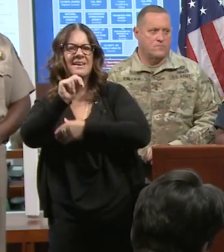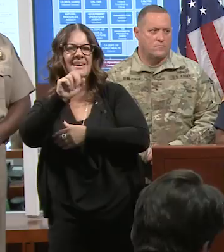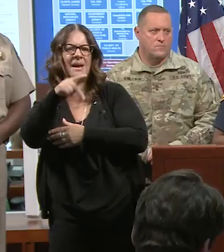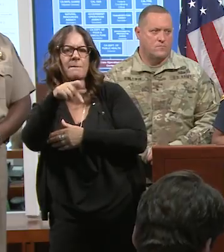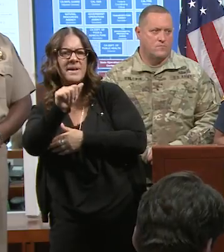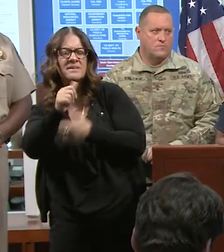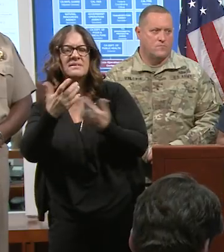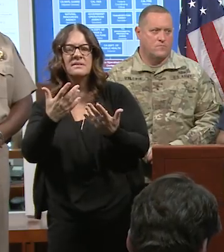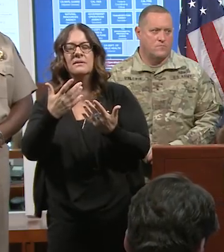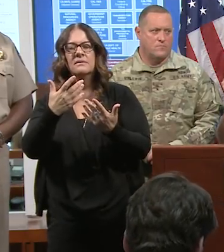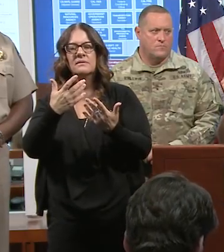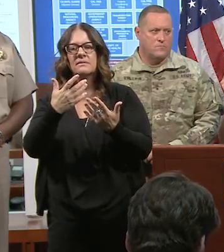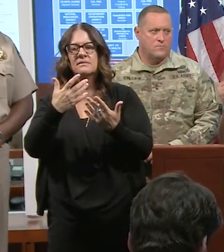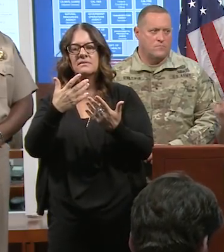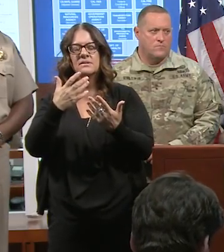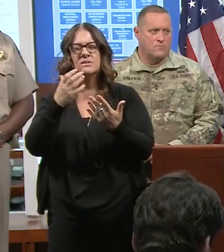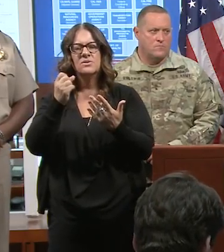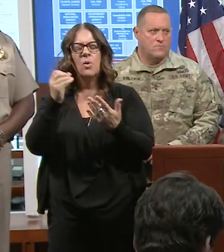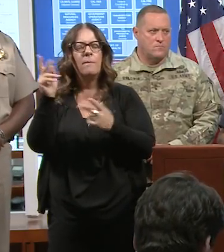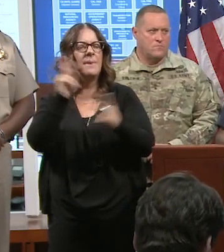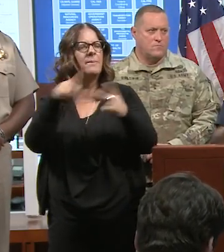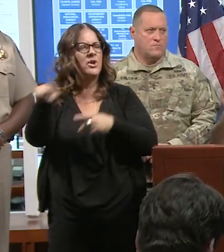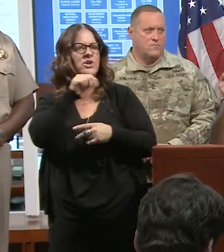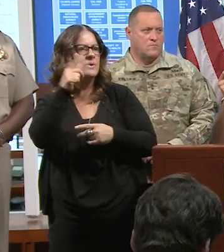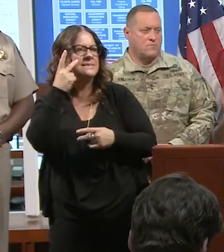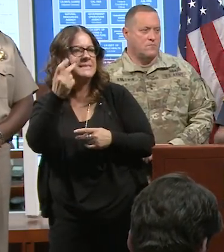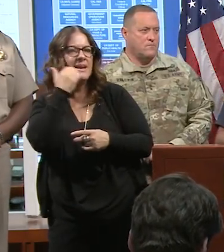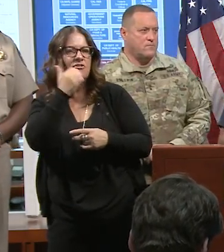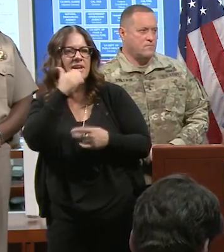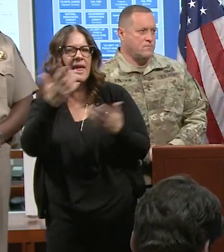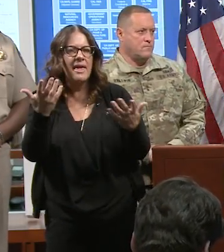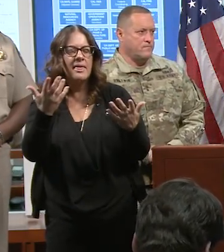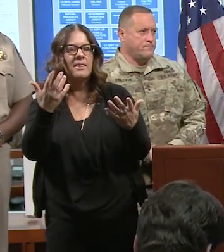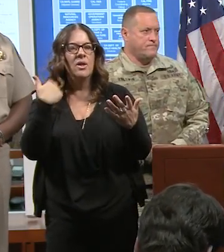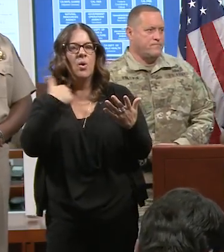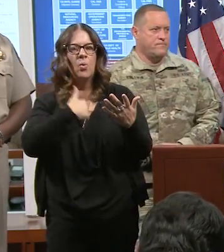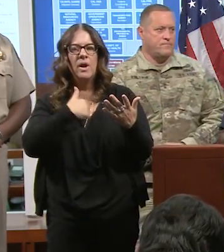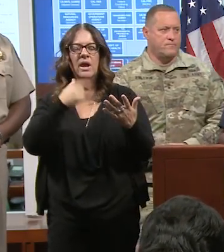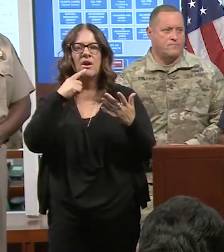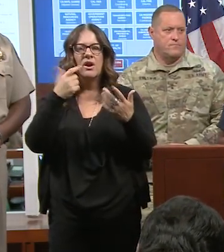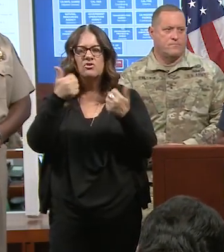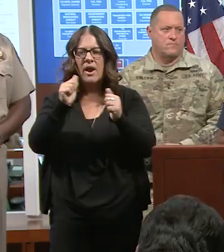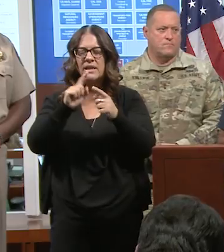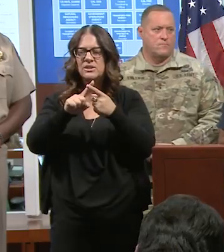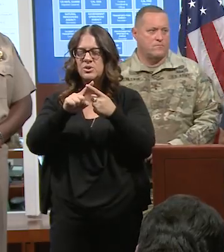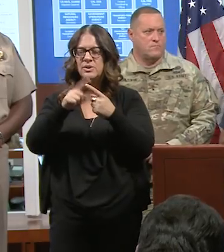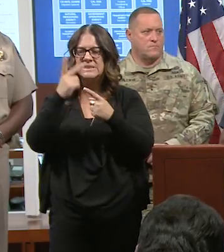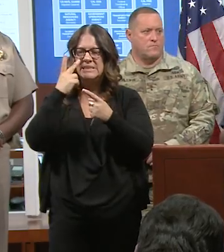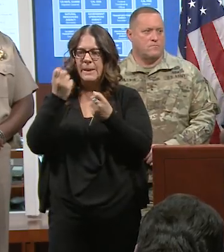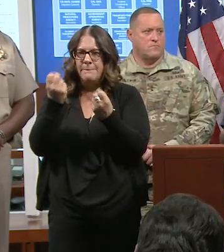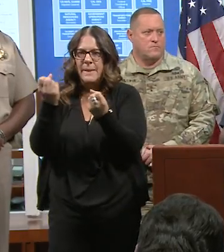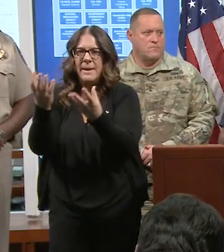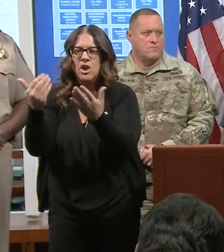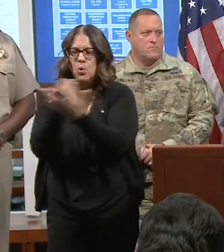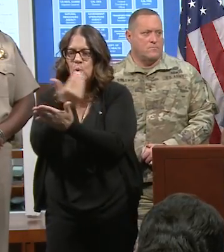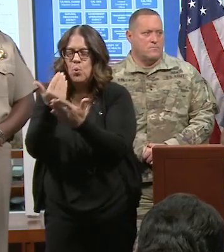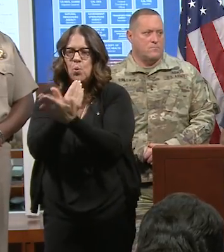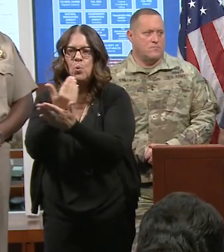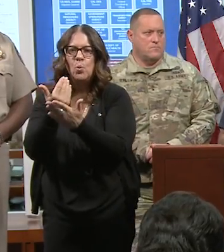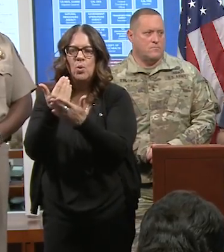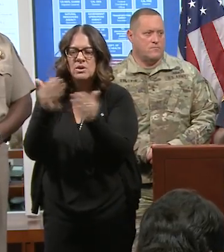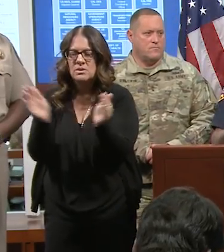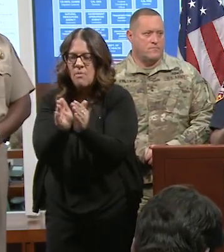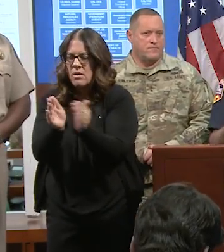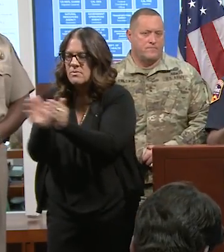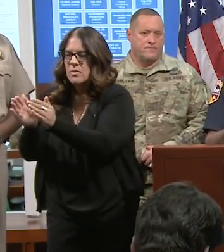actively working on these others. What people don't see every day is we are initially attacking many, many new fires that start that we put out at a small